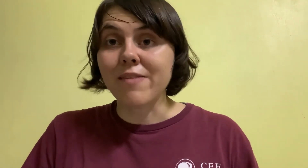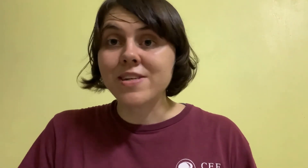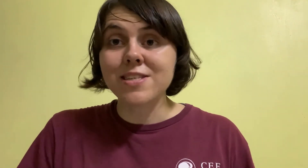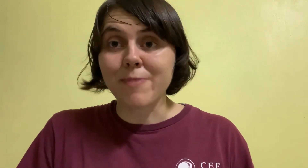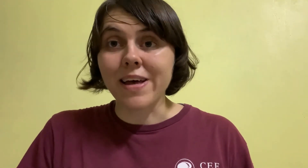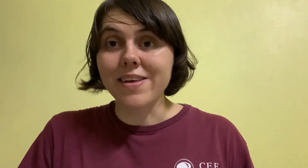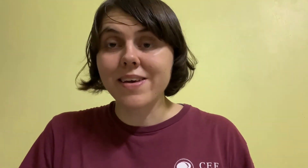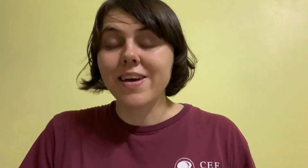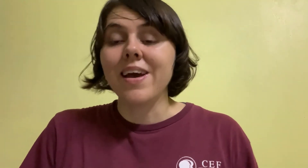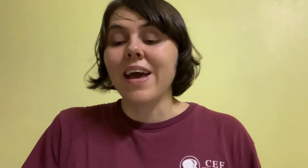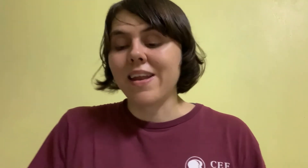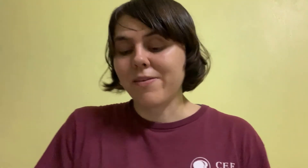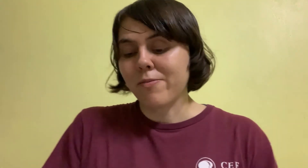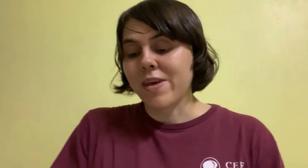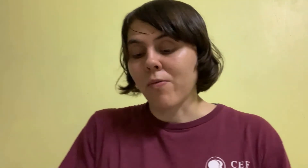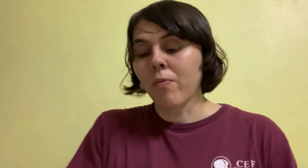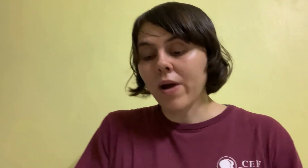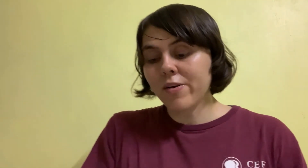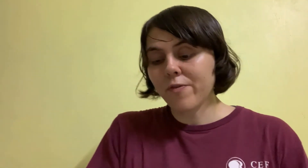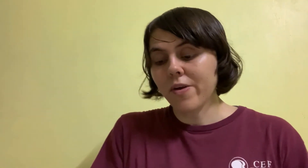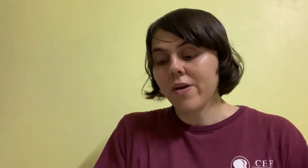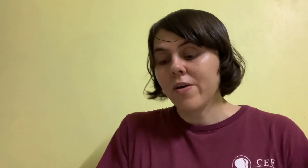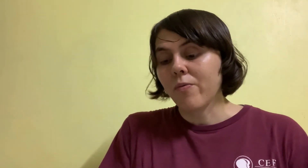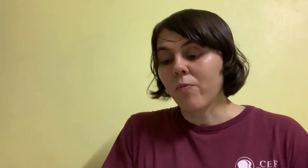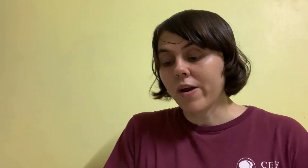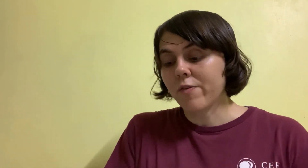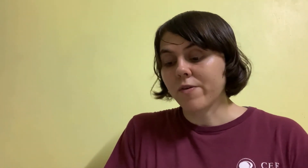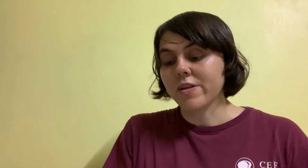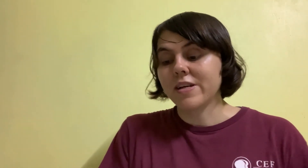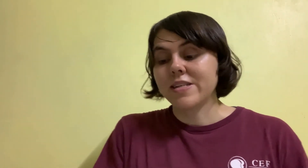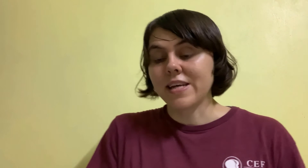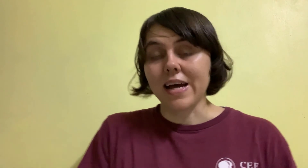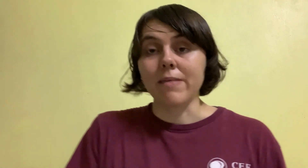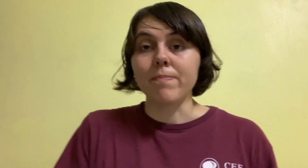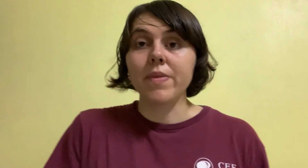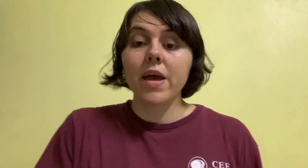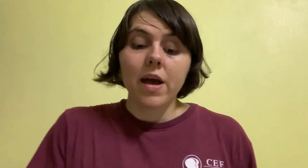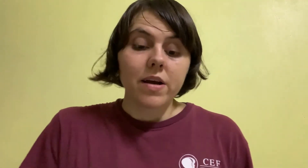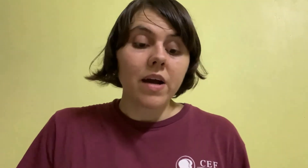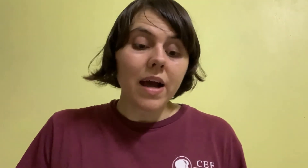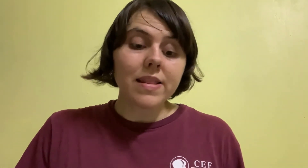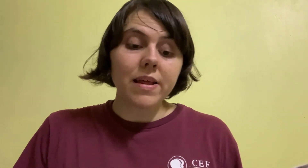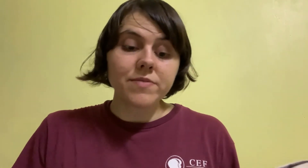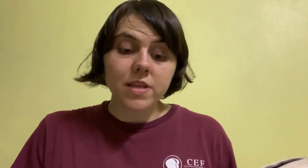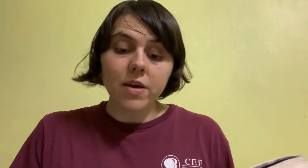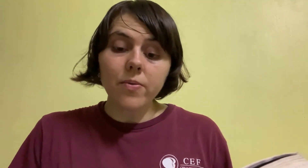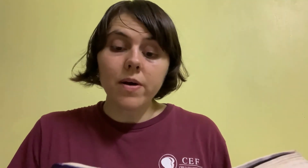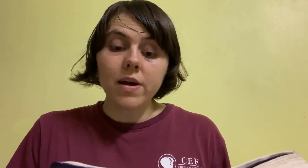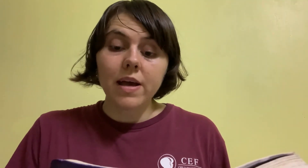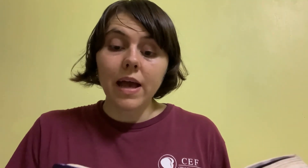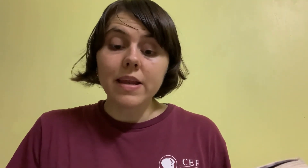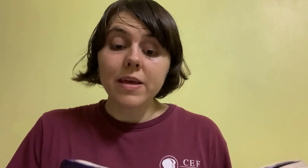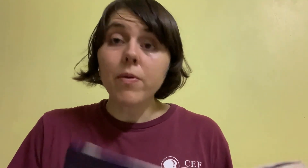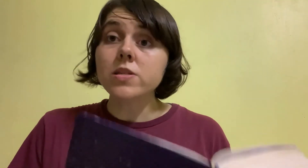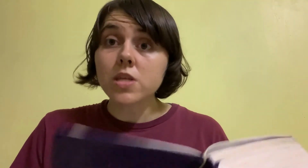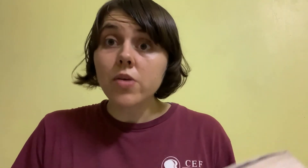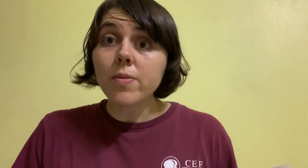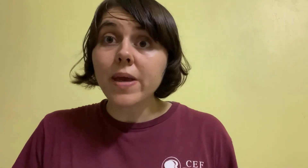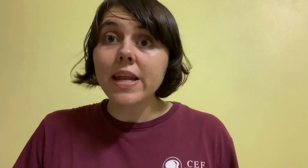as well. And it will be a wonderful, wonderful time. God loves you and he wants you to be in